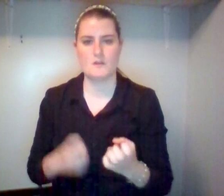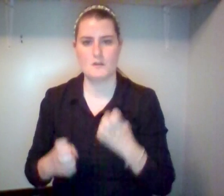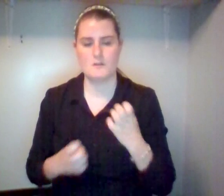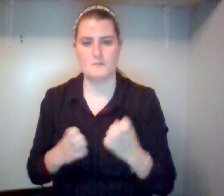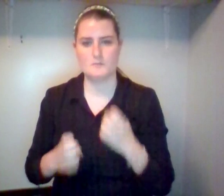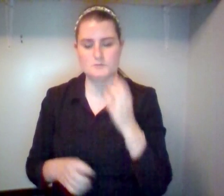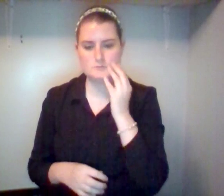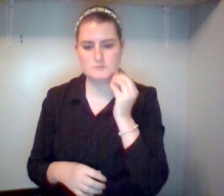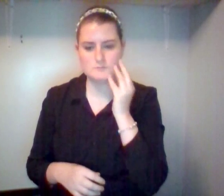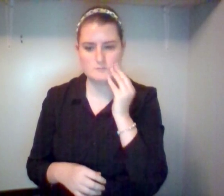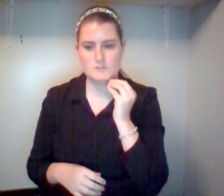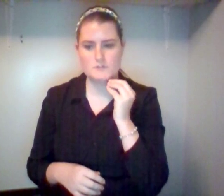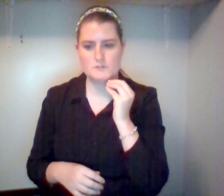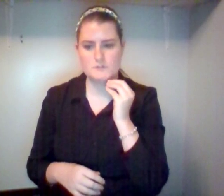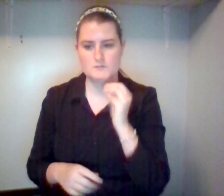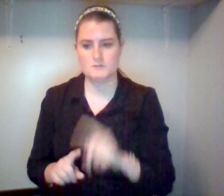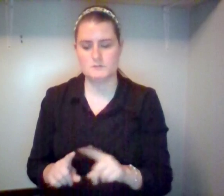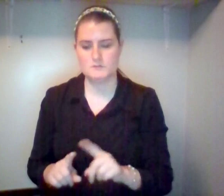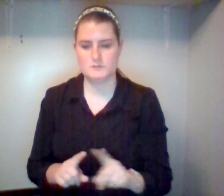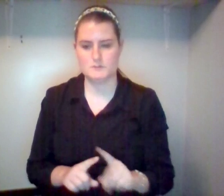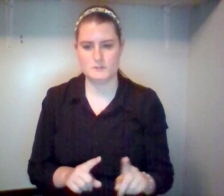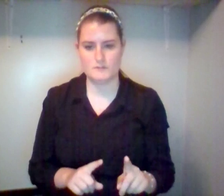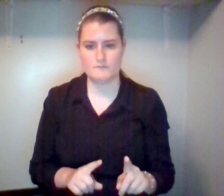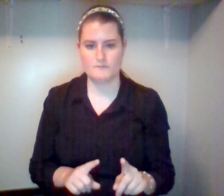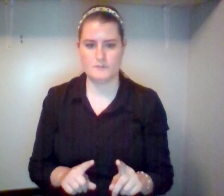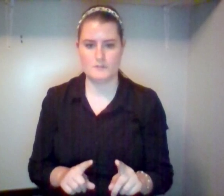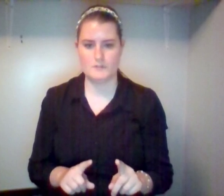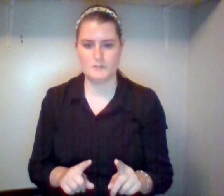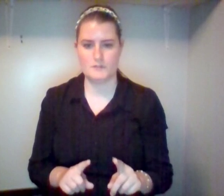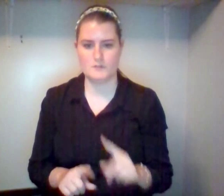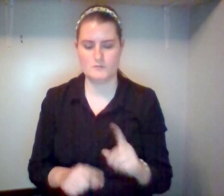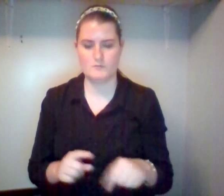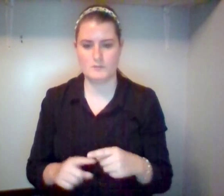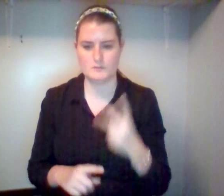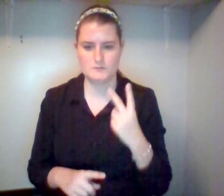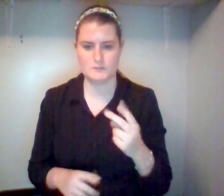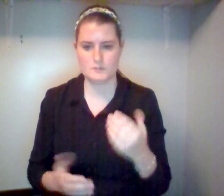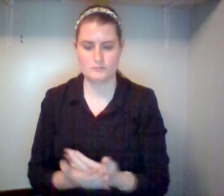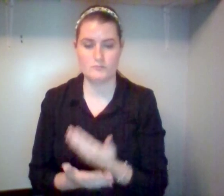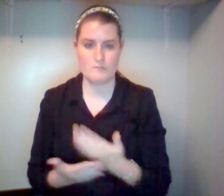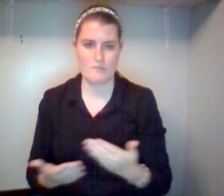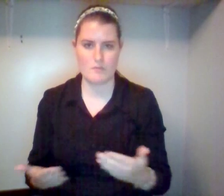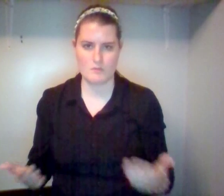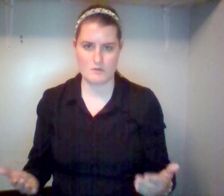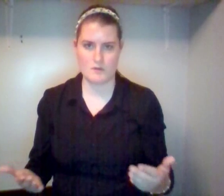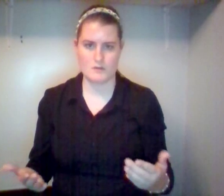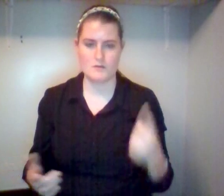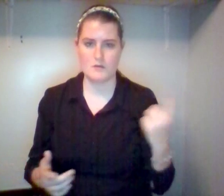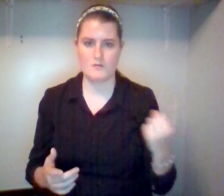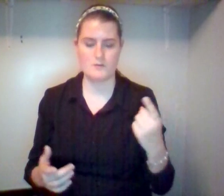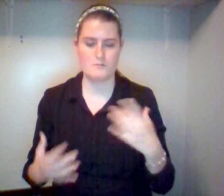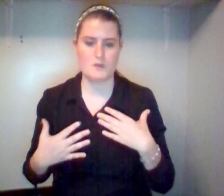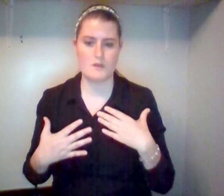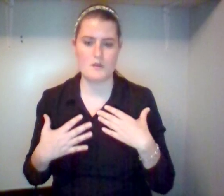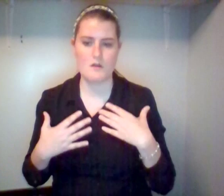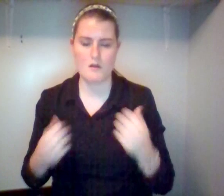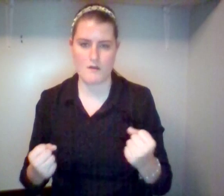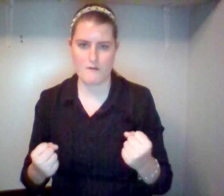that it's confident now, and when you speak of it to others or commend it to others, you can commend both the experience that you